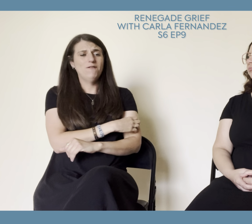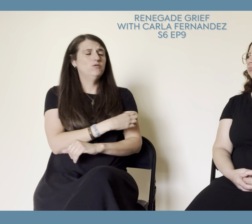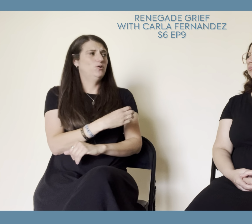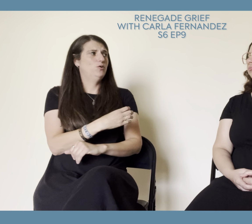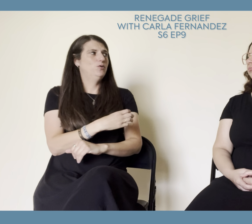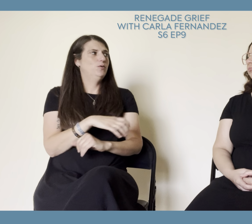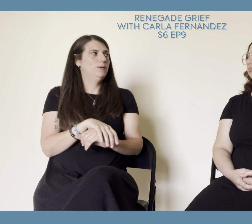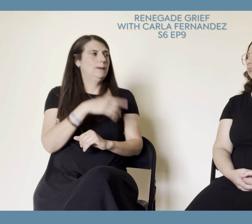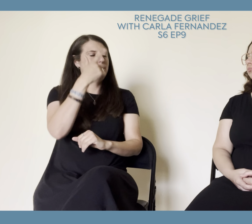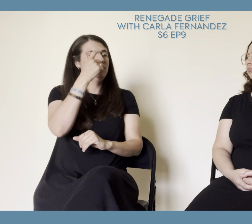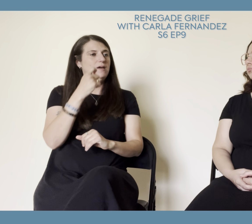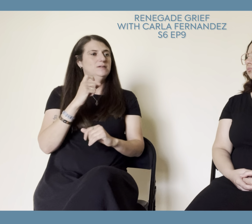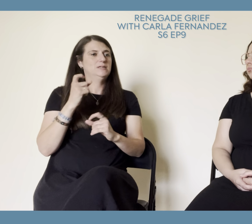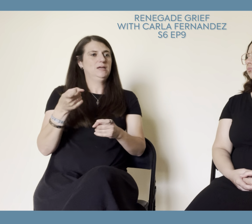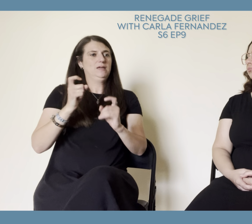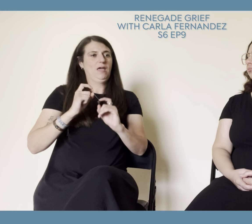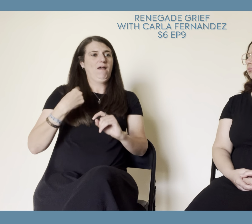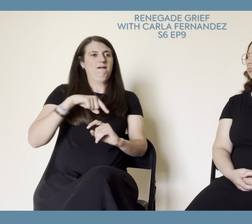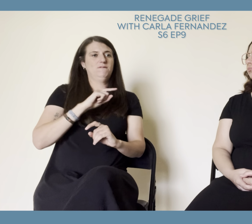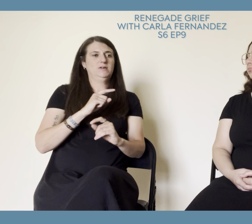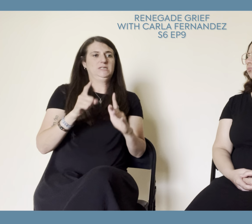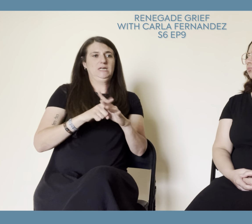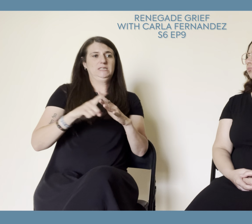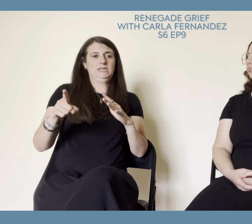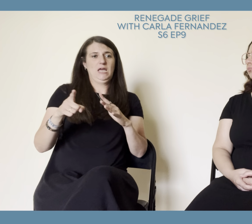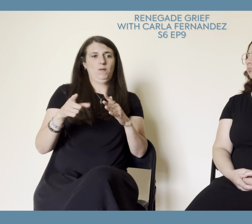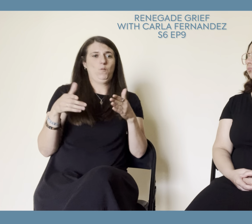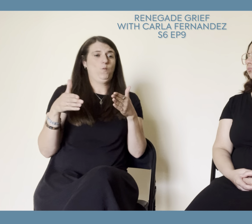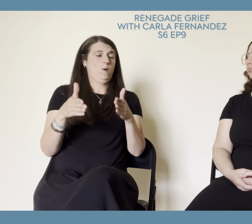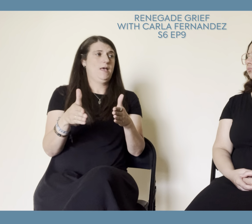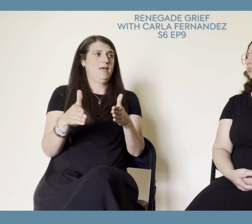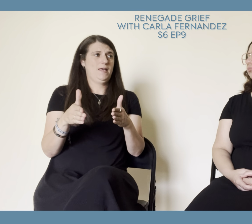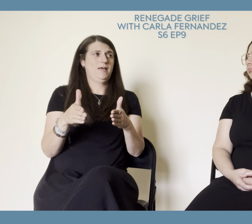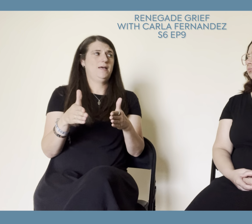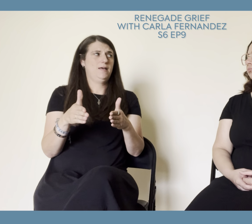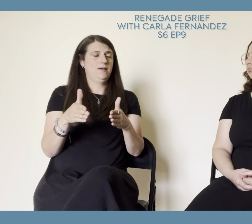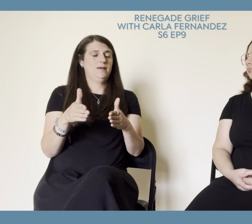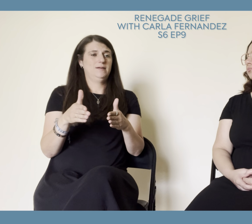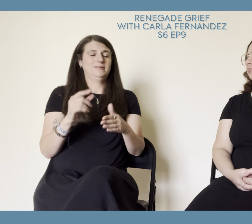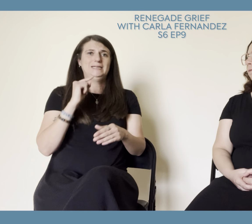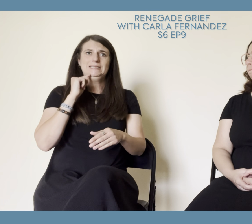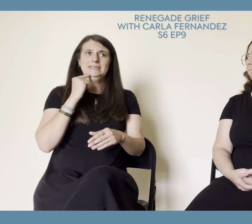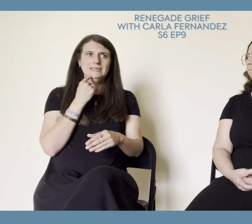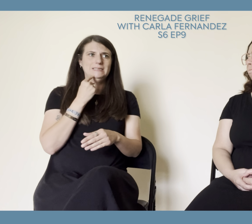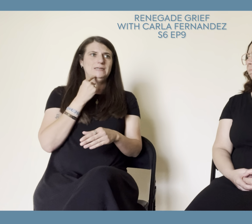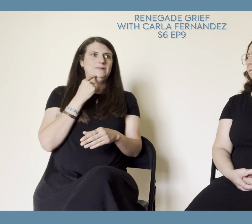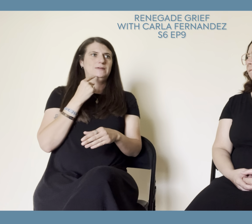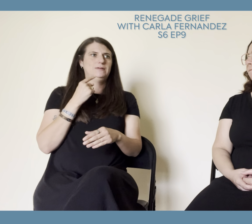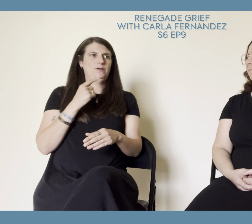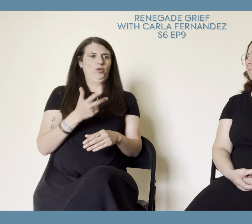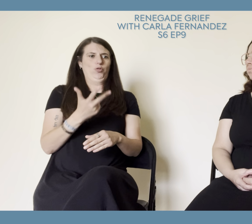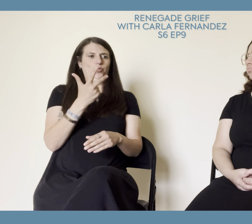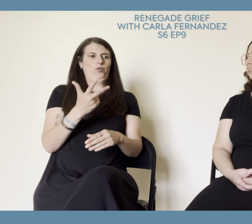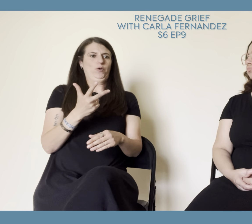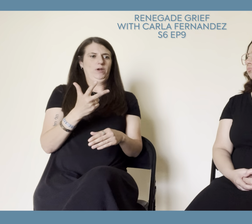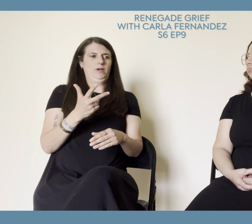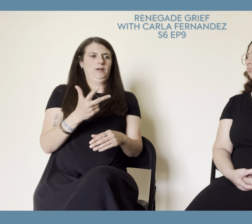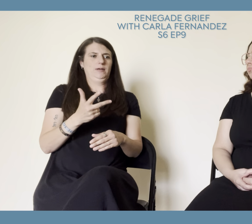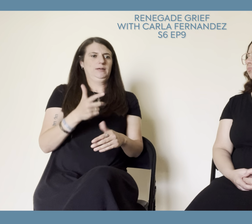it gave us this sort of escape hatch through which we could exit the sort of intensity of being 3 siblings without father and just hang